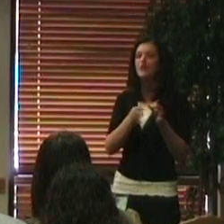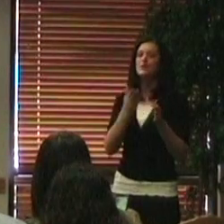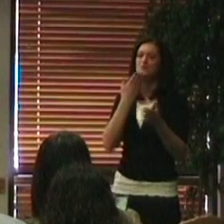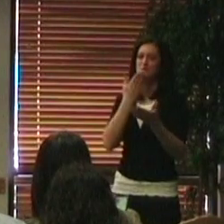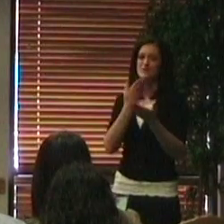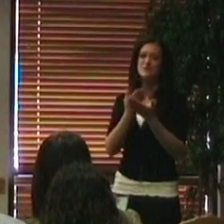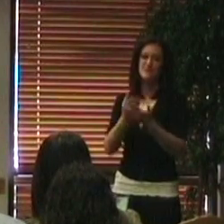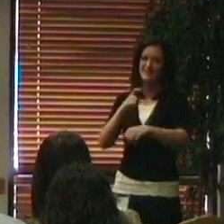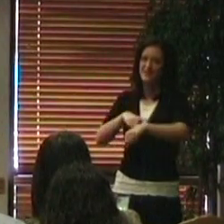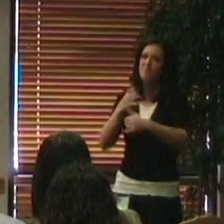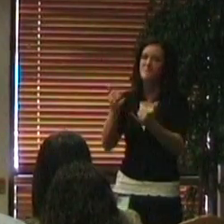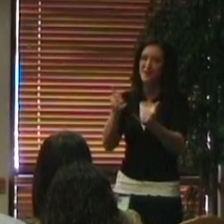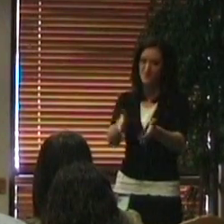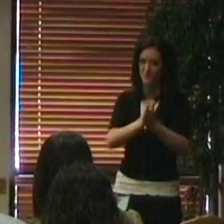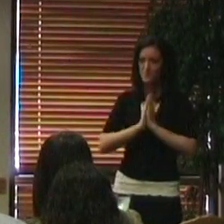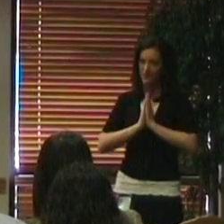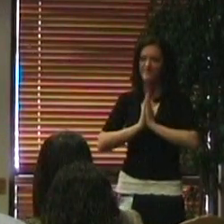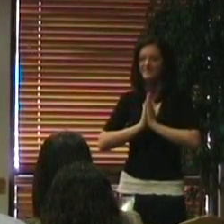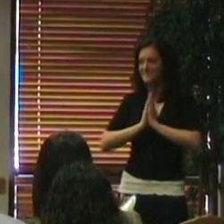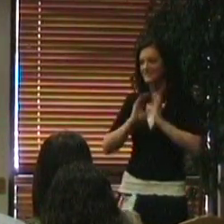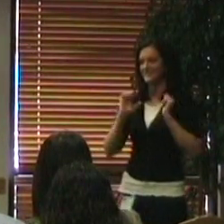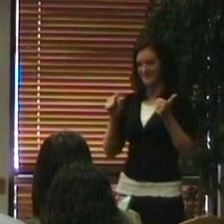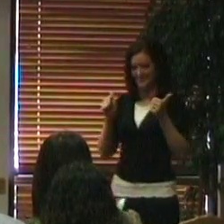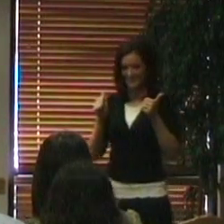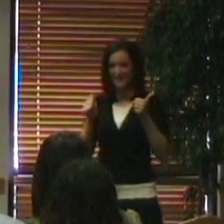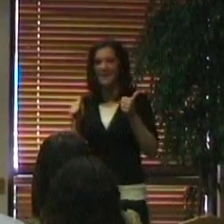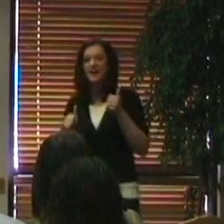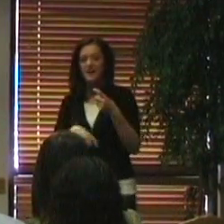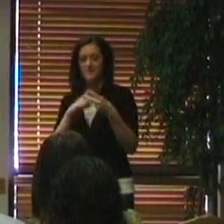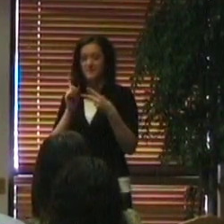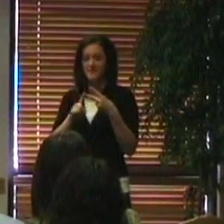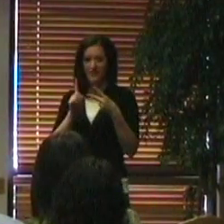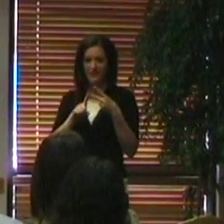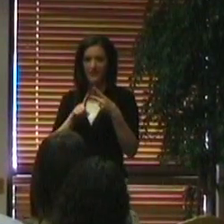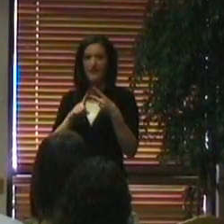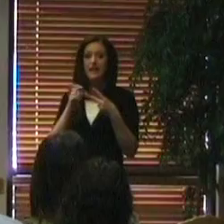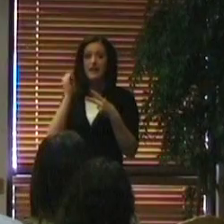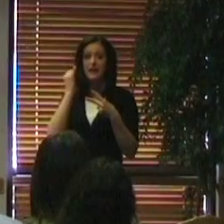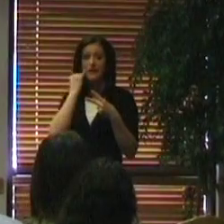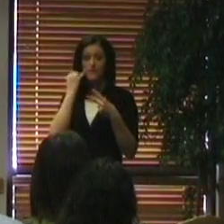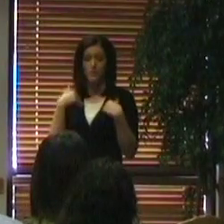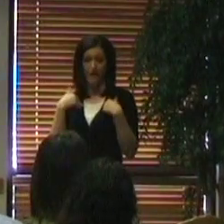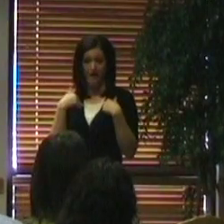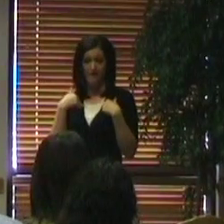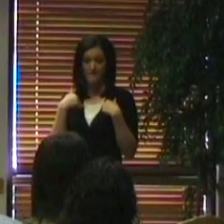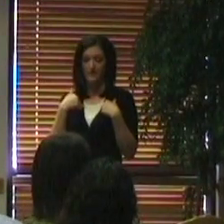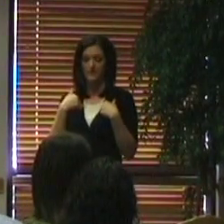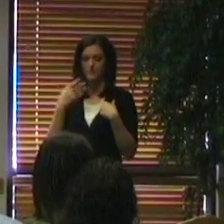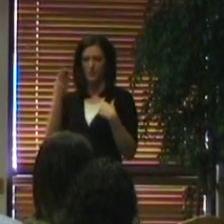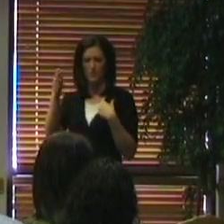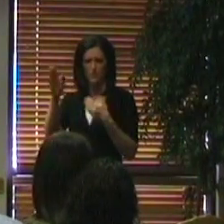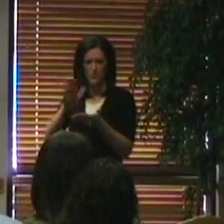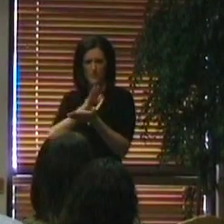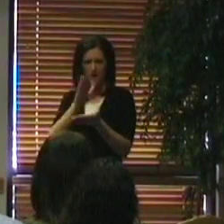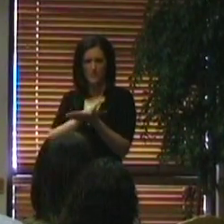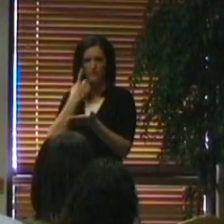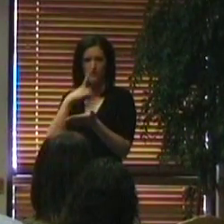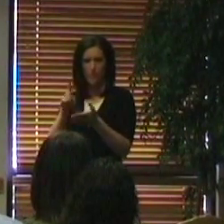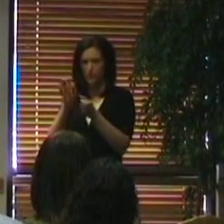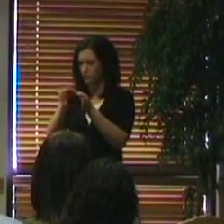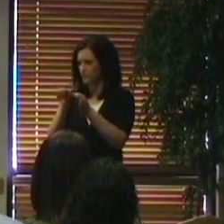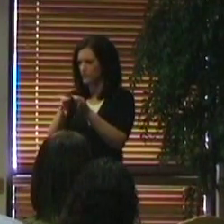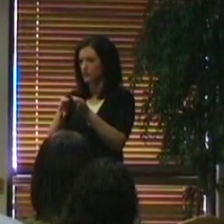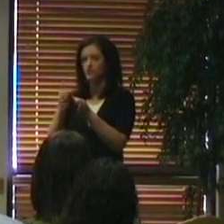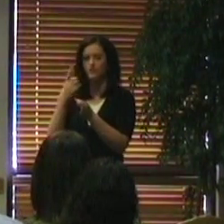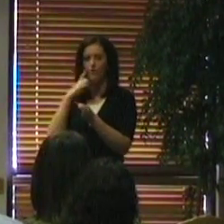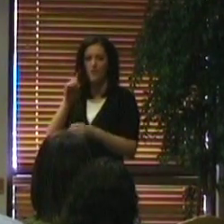if you do need an interpreter, now is a good time to request one because not all workshops are interpreted. And